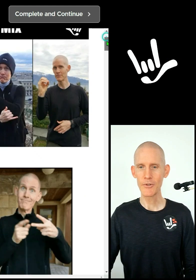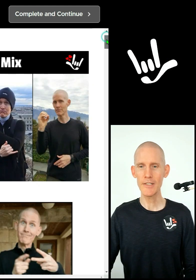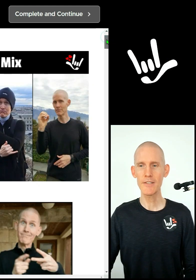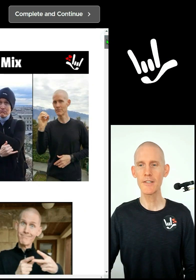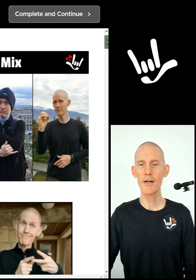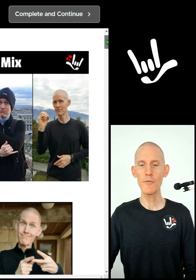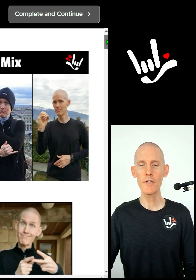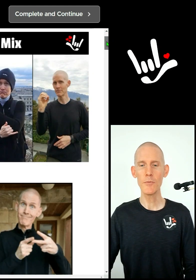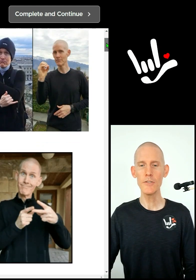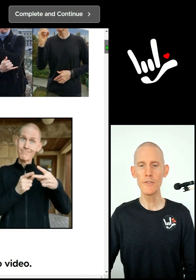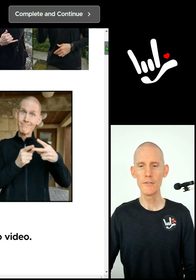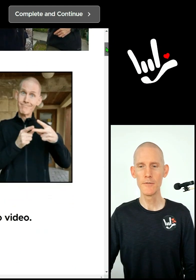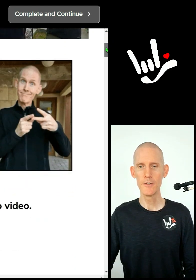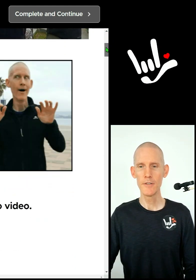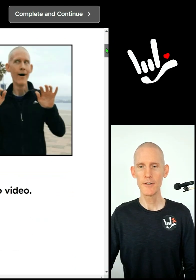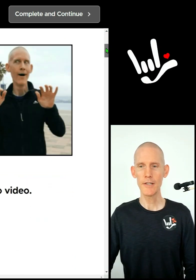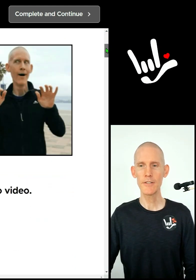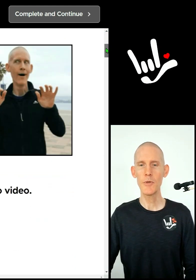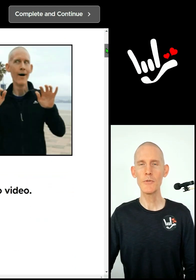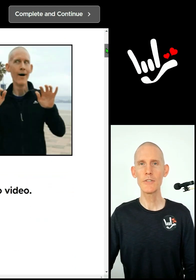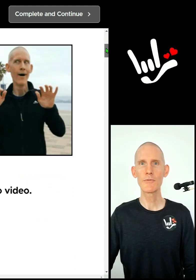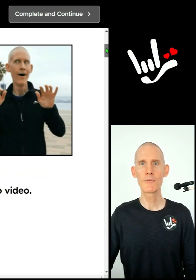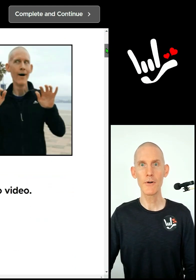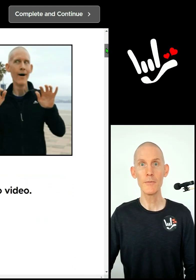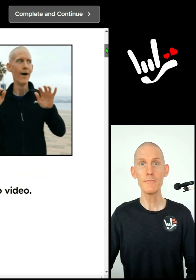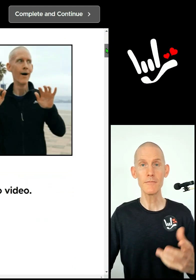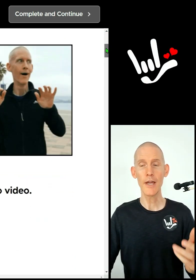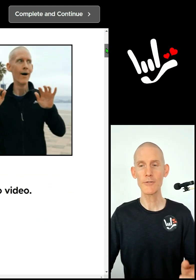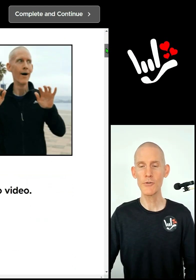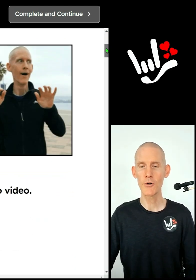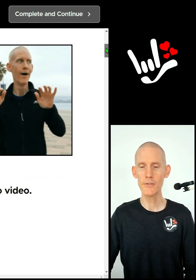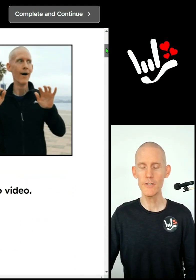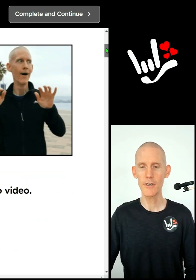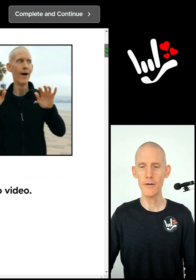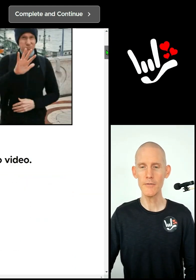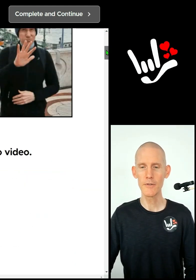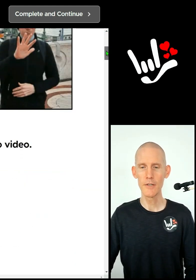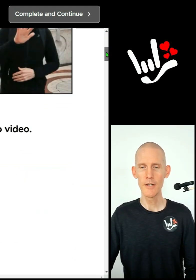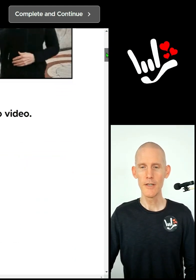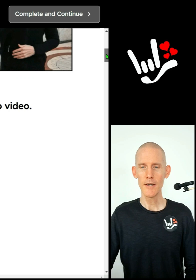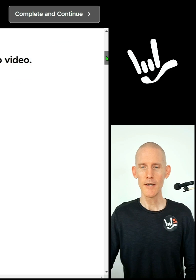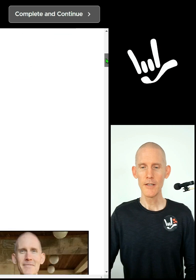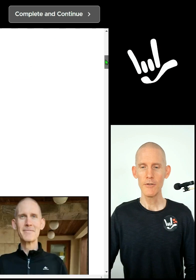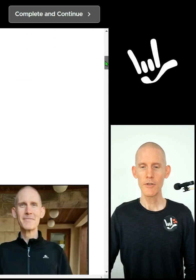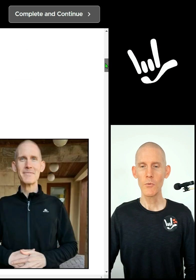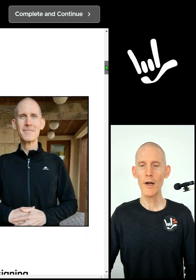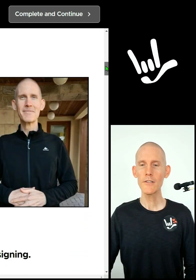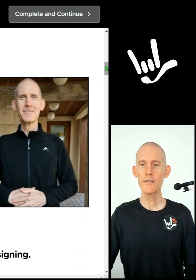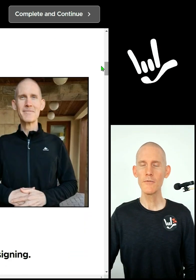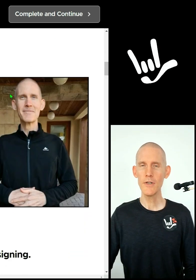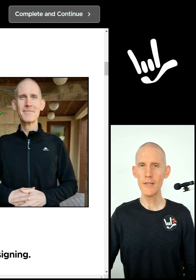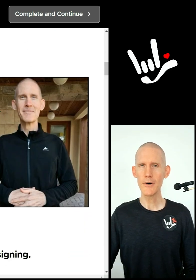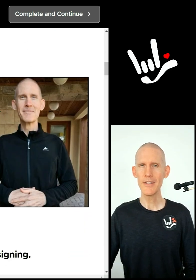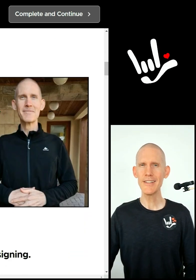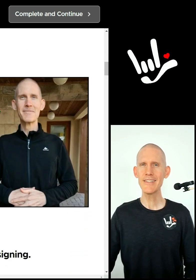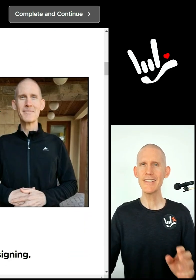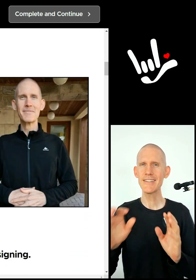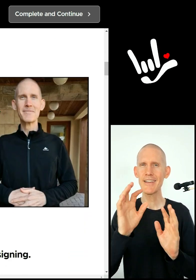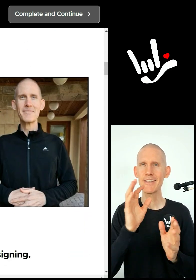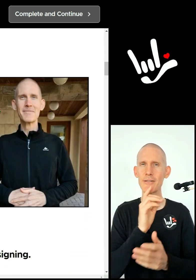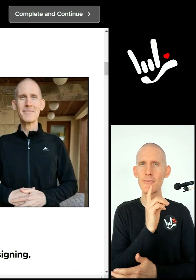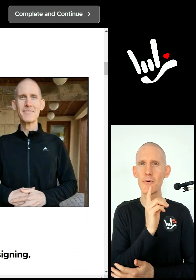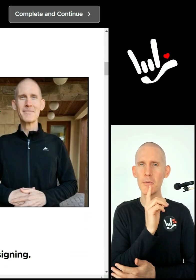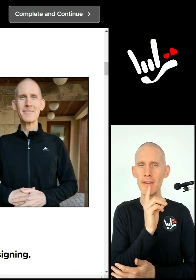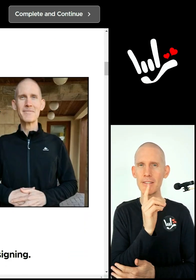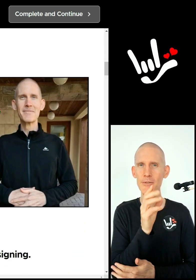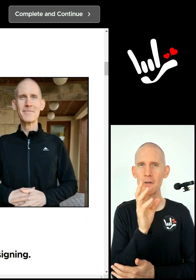Okay, so that's the cover image. That's some images from the actual course itself. You can watch the video, and this is